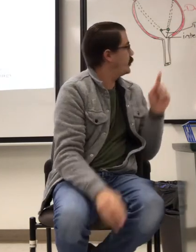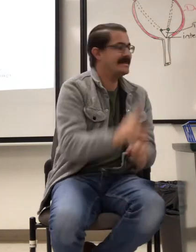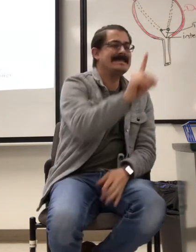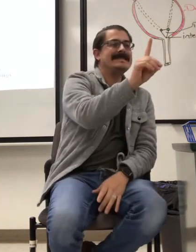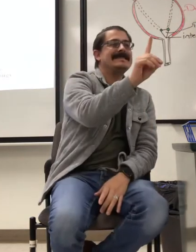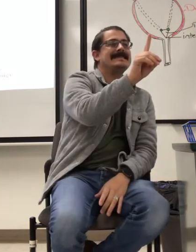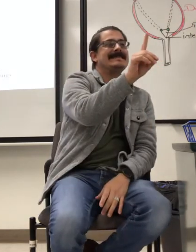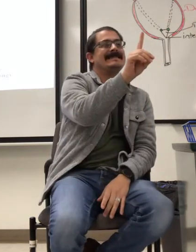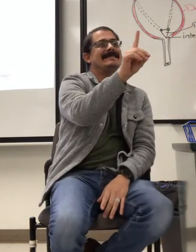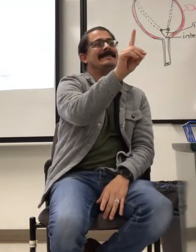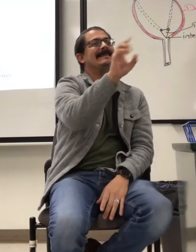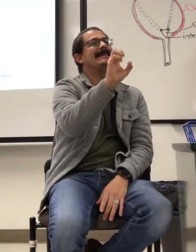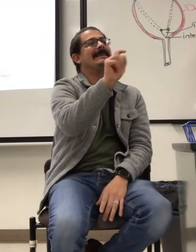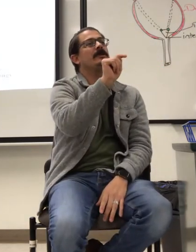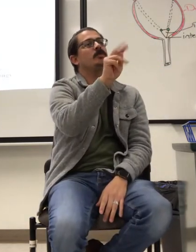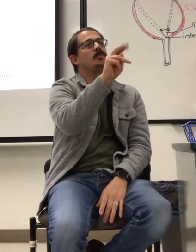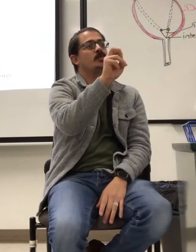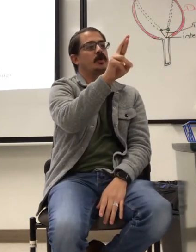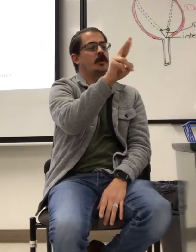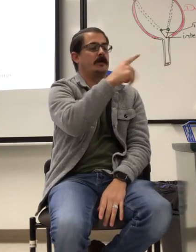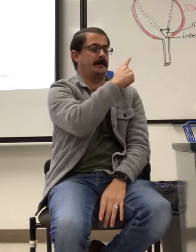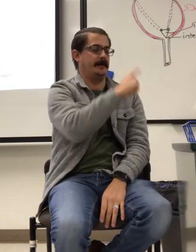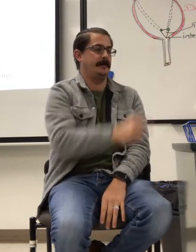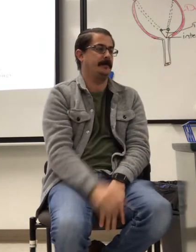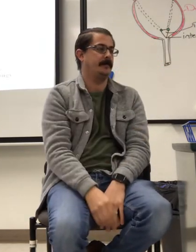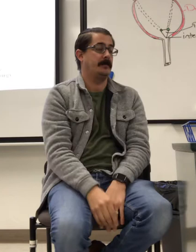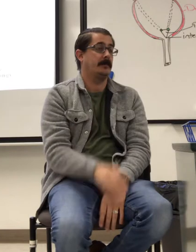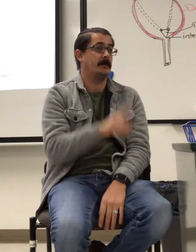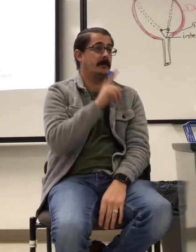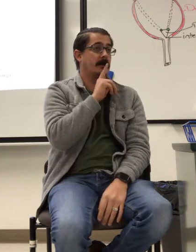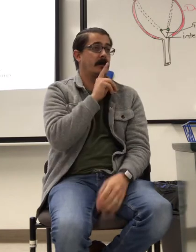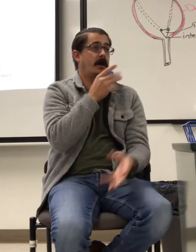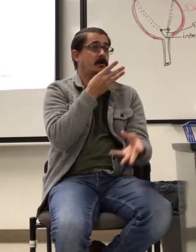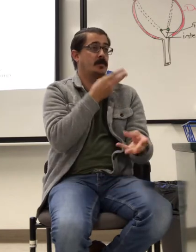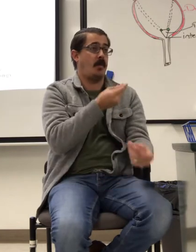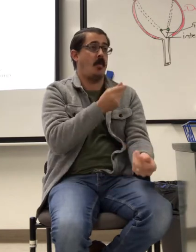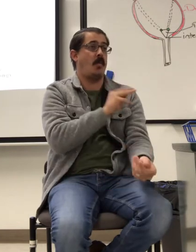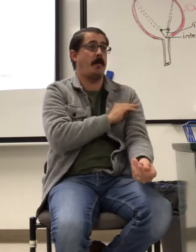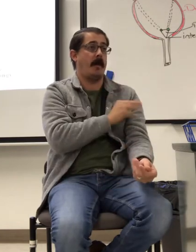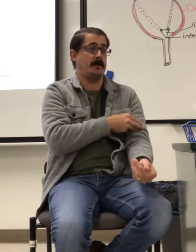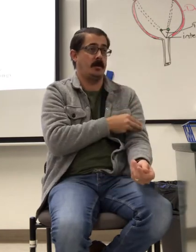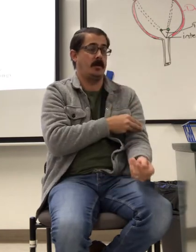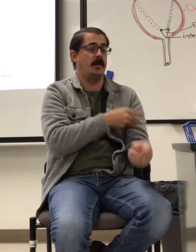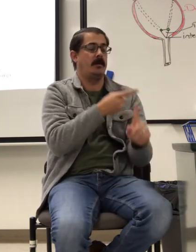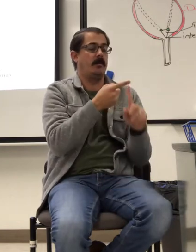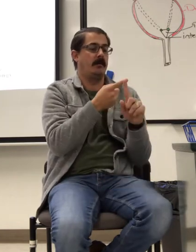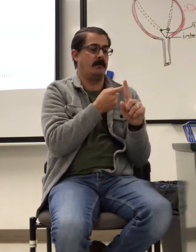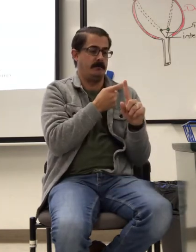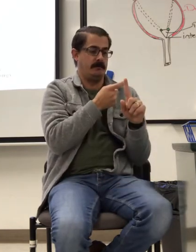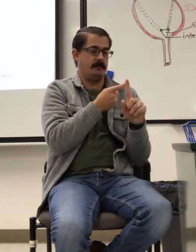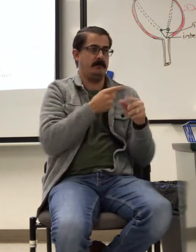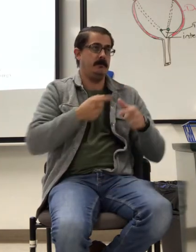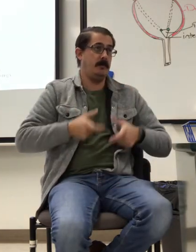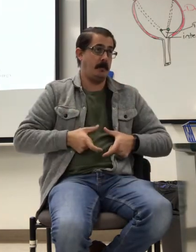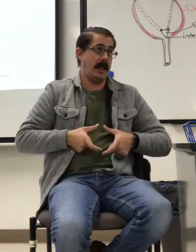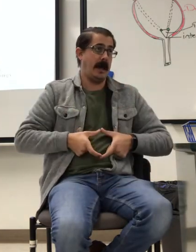Detrusor is smooth muscle of the